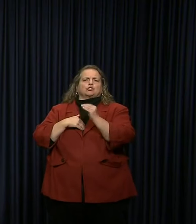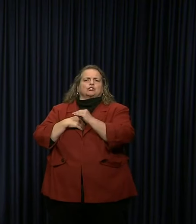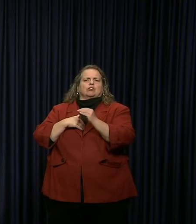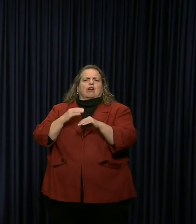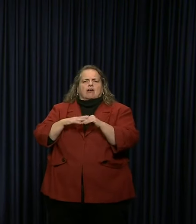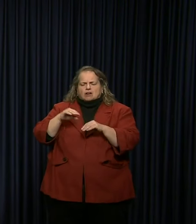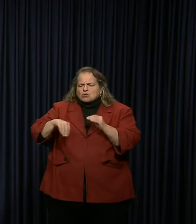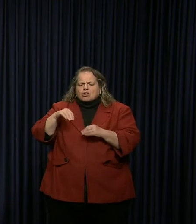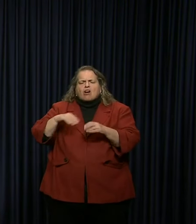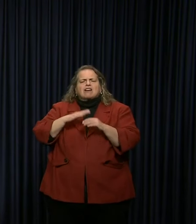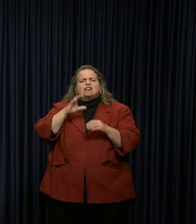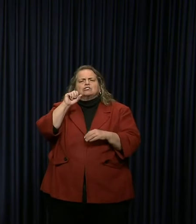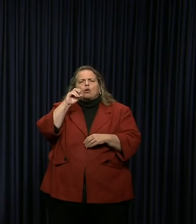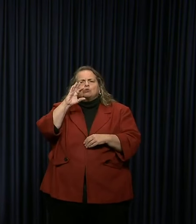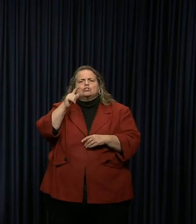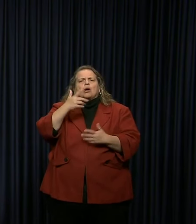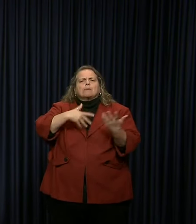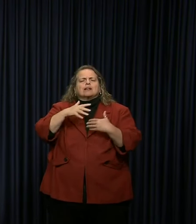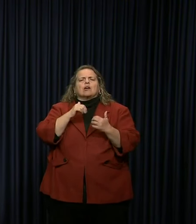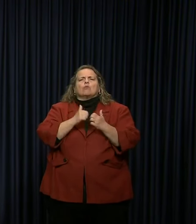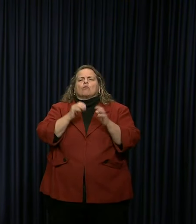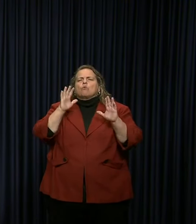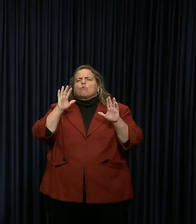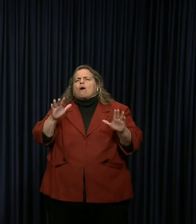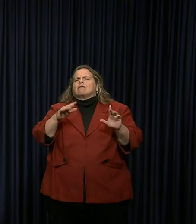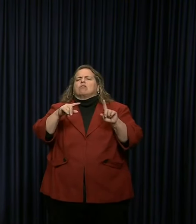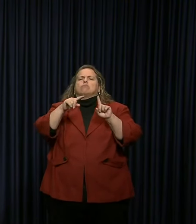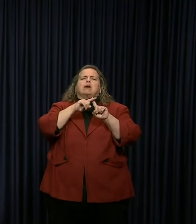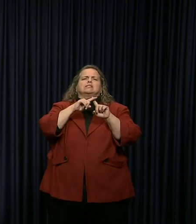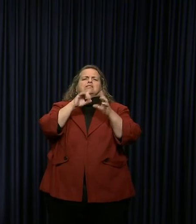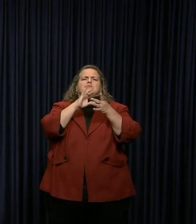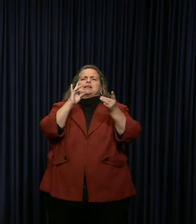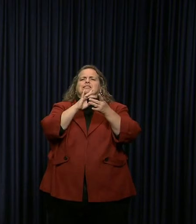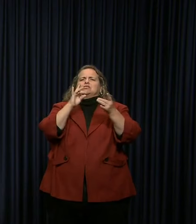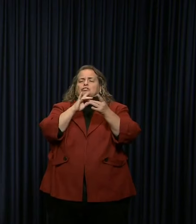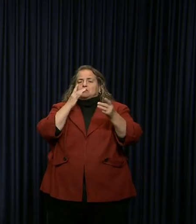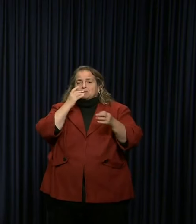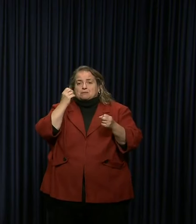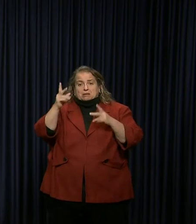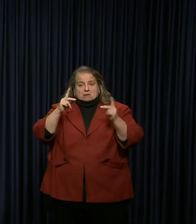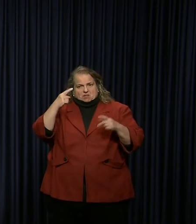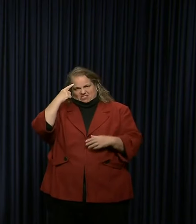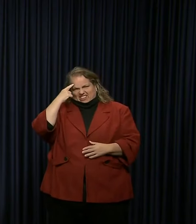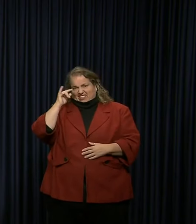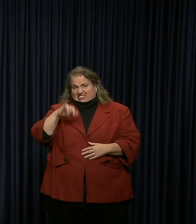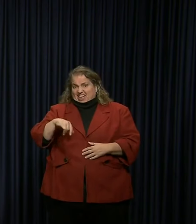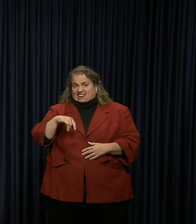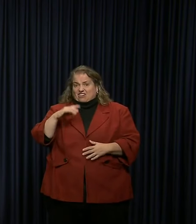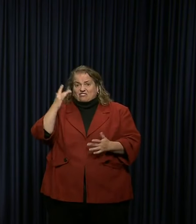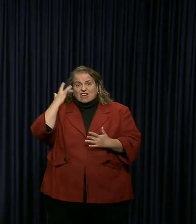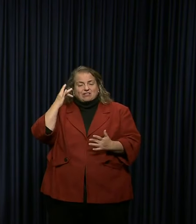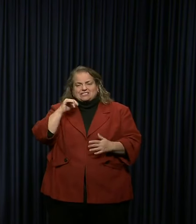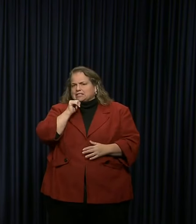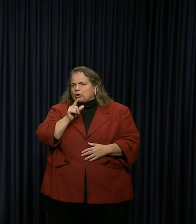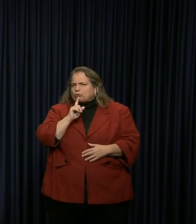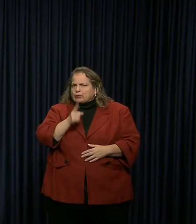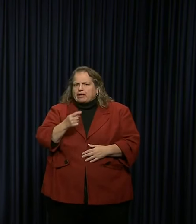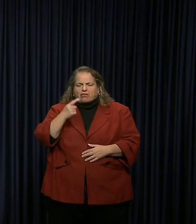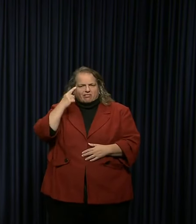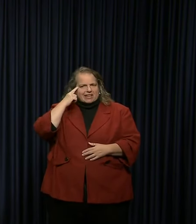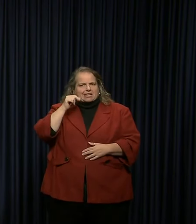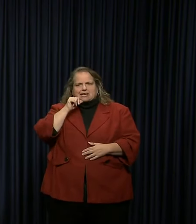positive statements, because you see a whole lot of people out there that don't believe this coronavirus is real. They don't think it's killing people, and they